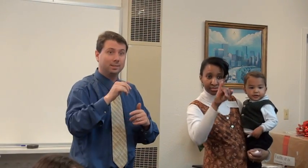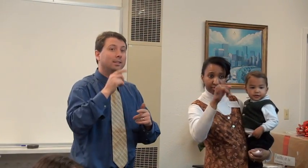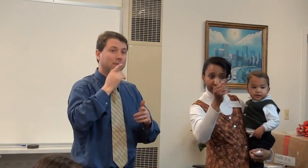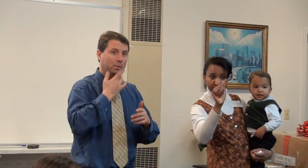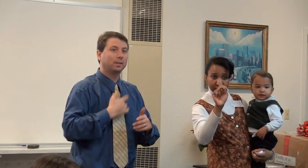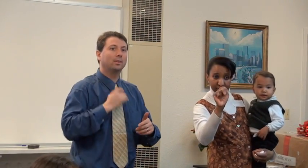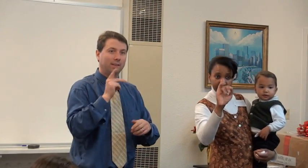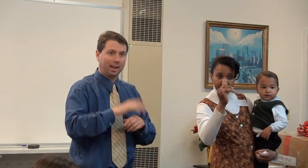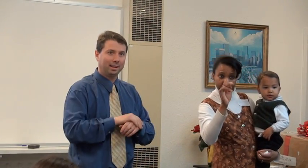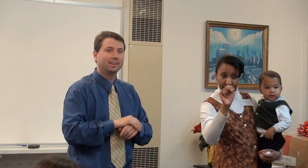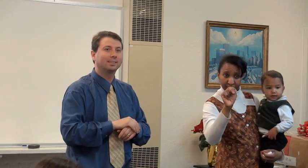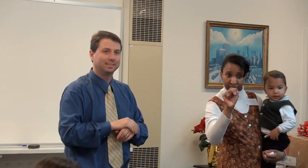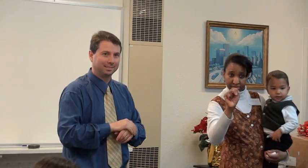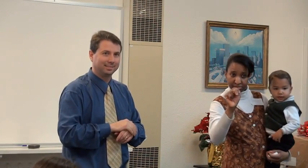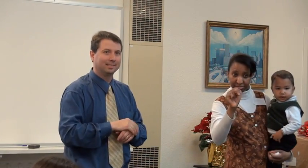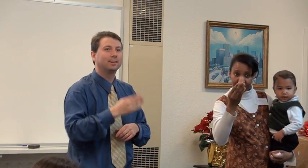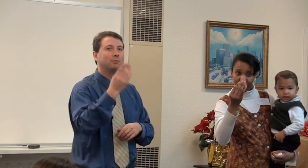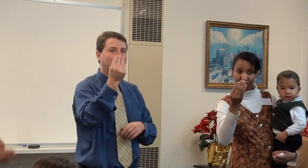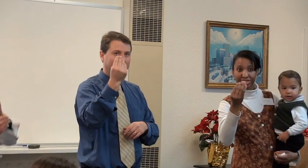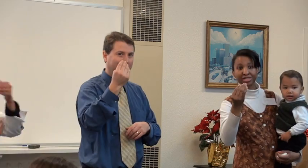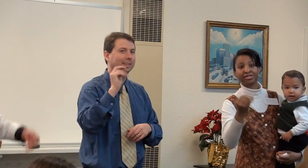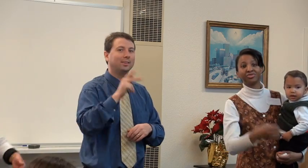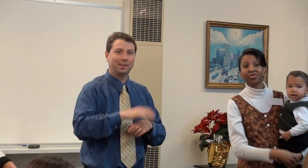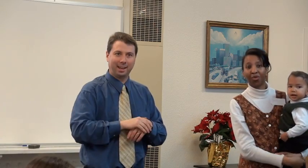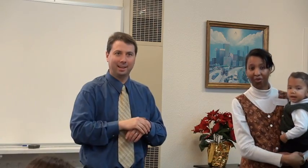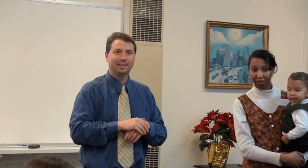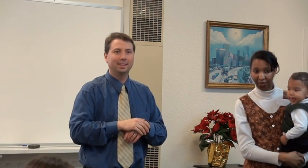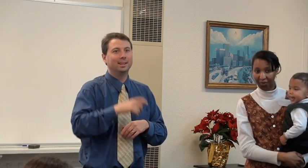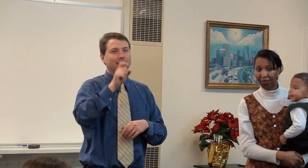His birthday, okay. 14,